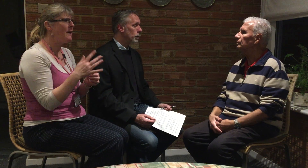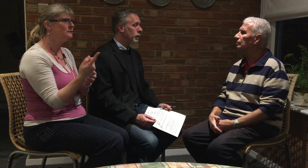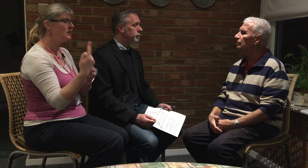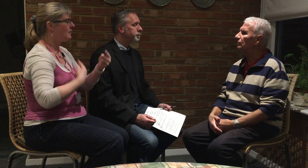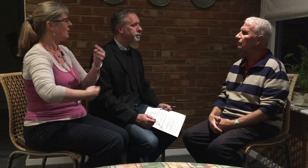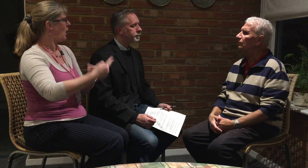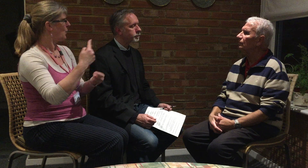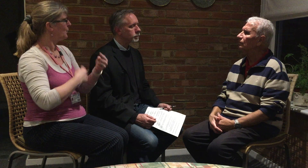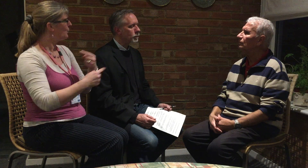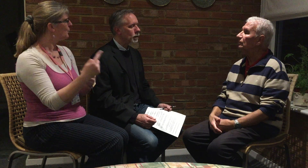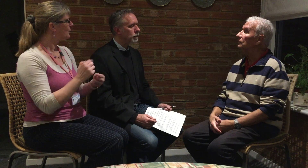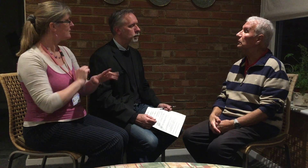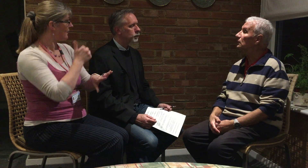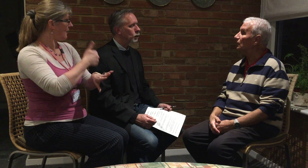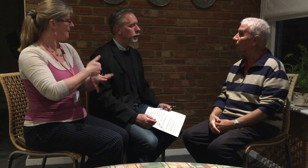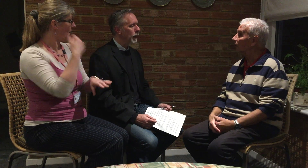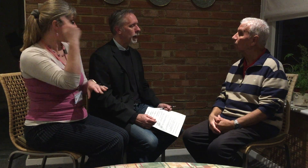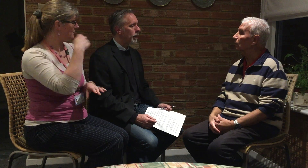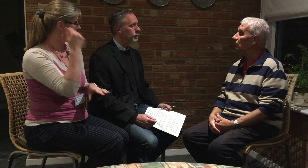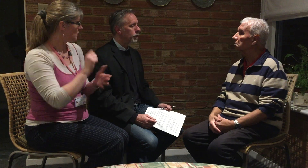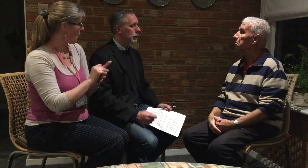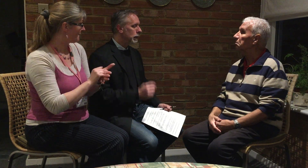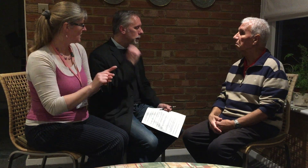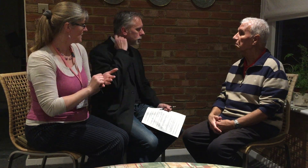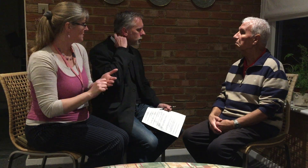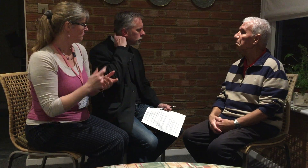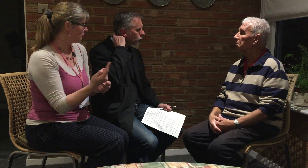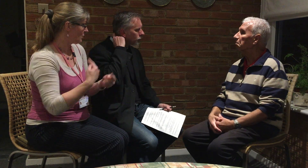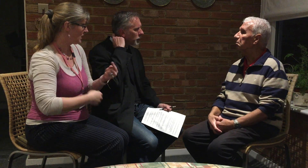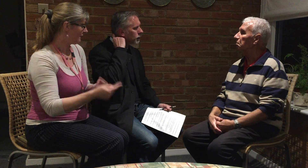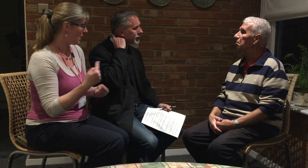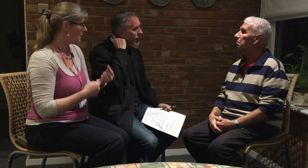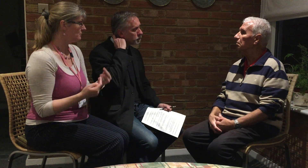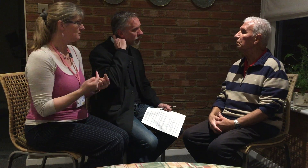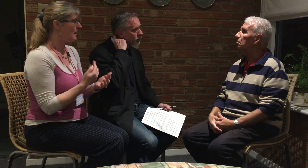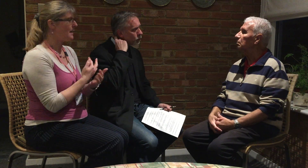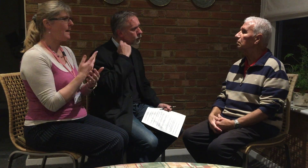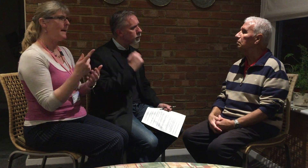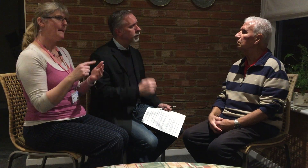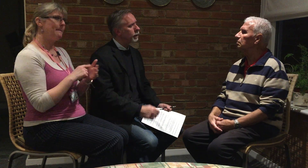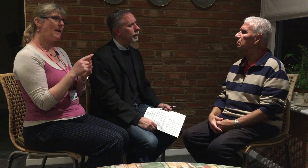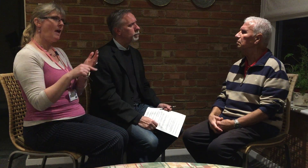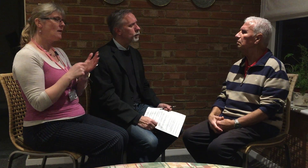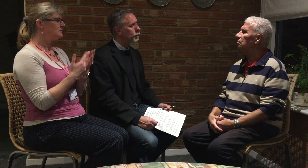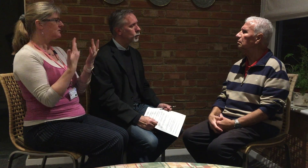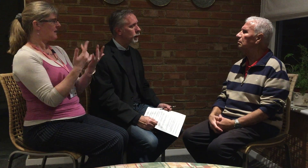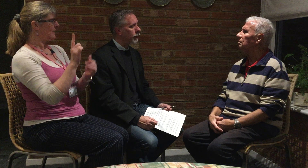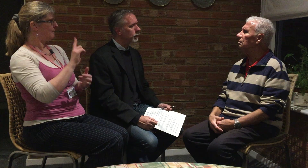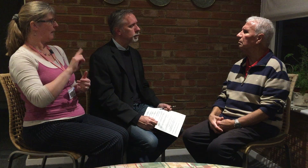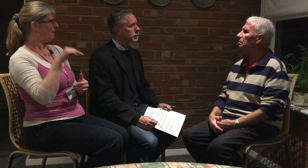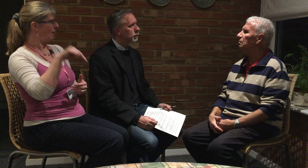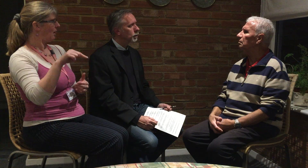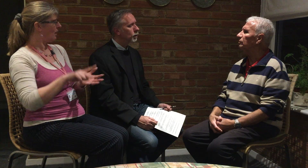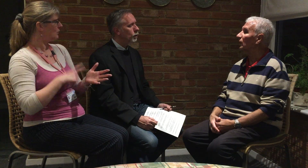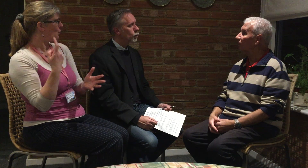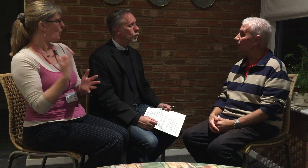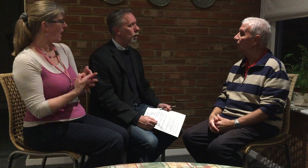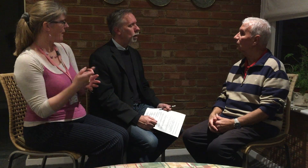now. So we have about 10 people here in the UK who